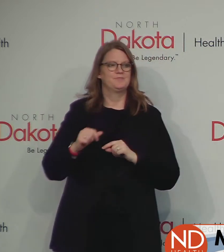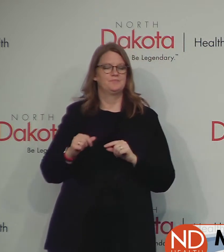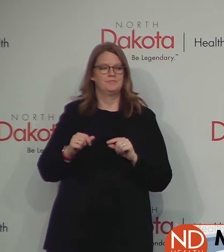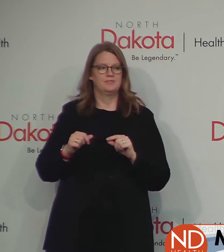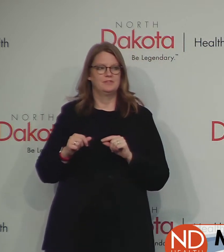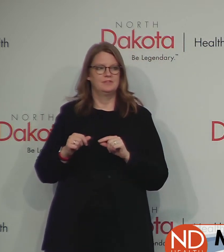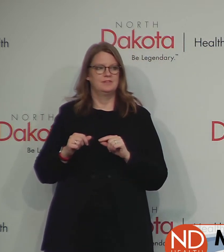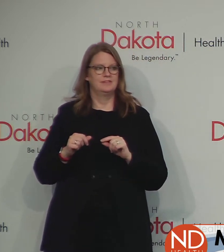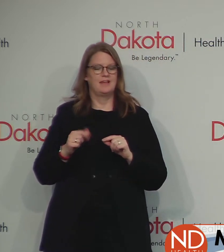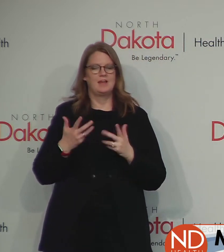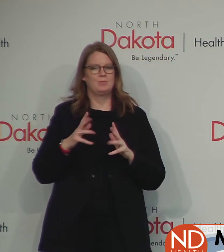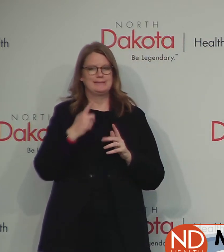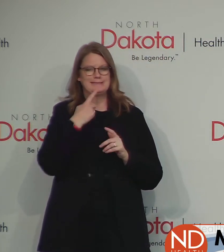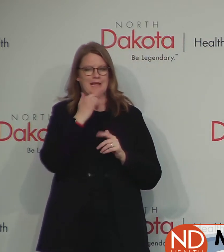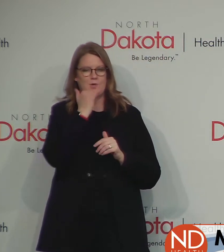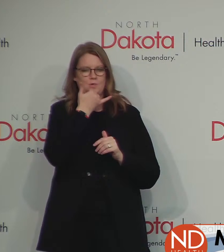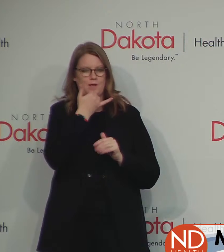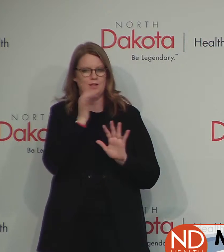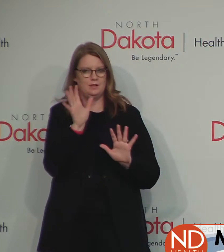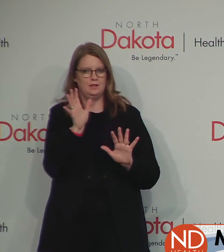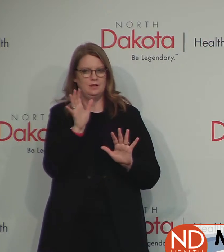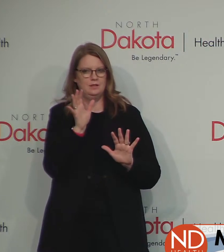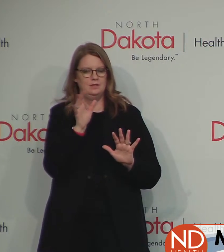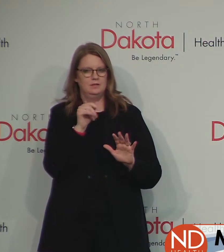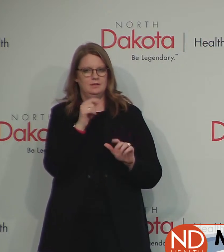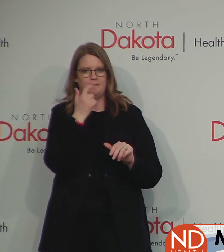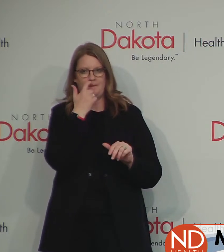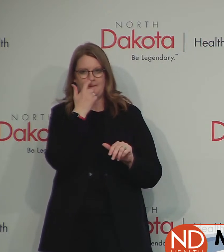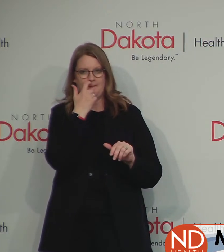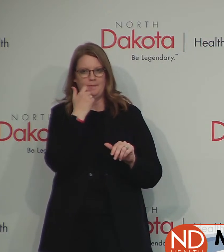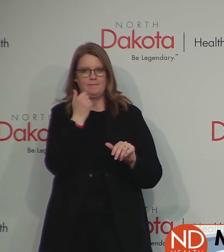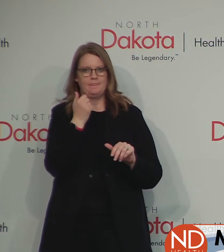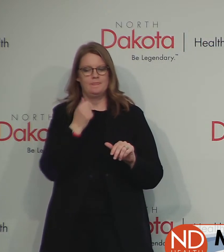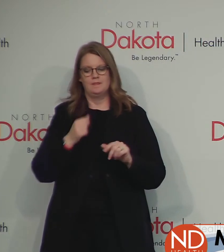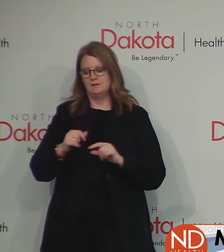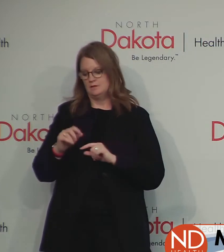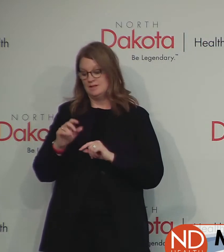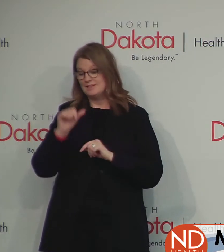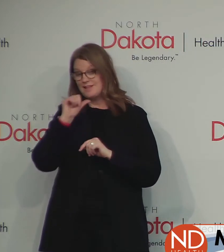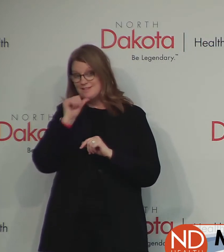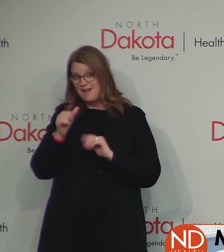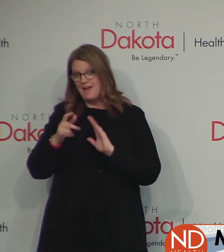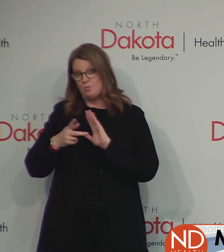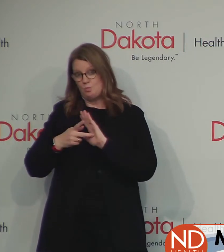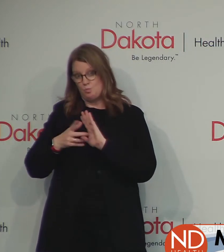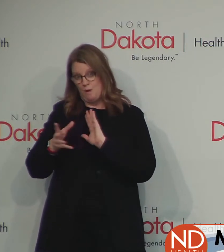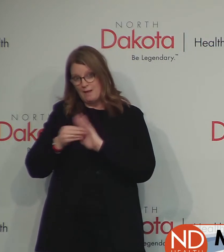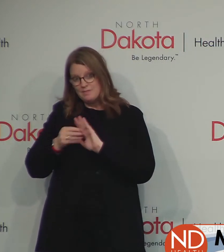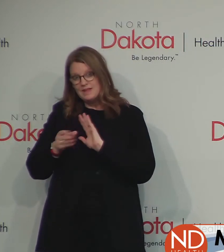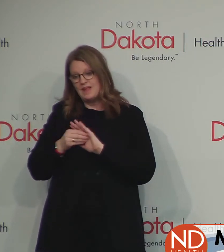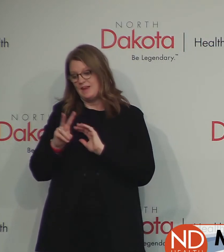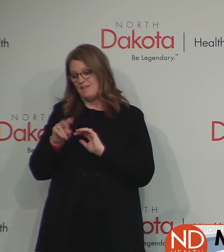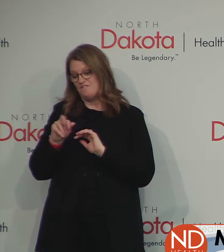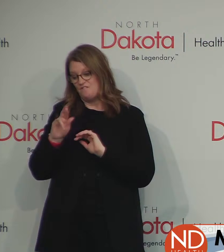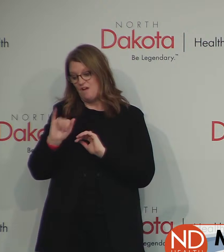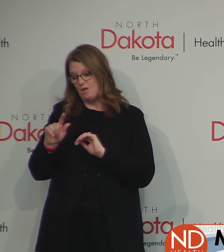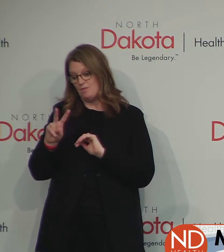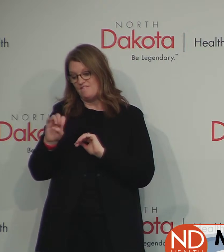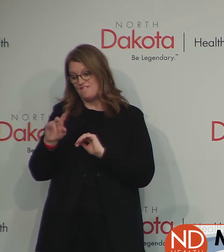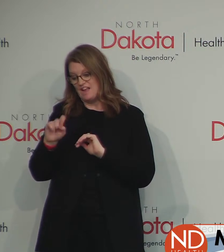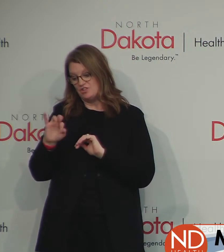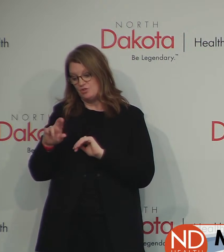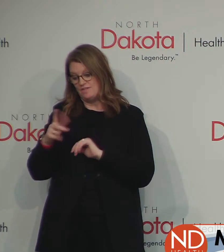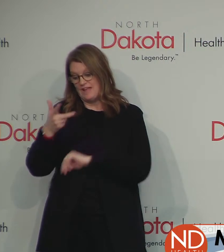here. I don't want to say it incorrectly here. The non-replicating viral vector vaccine, what